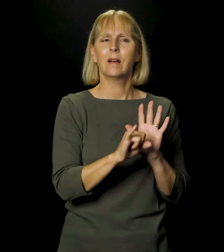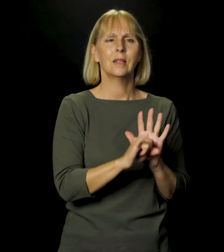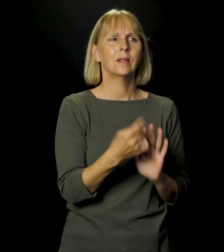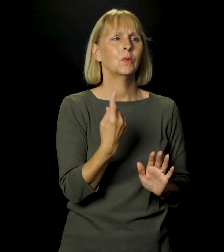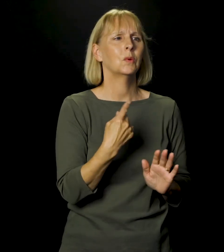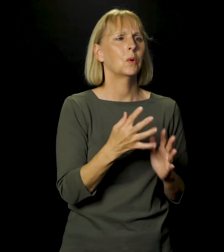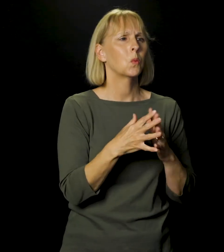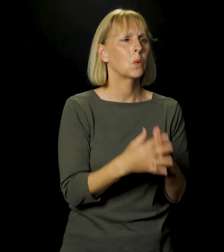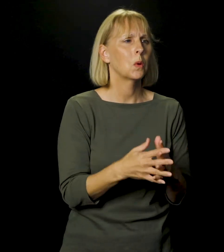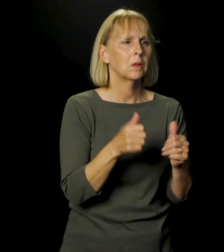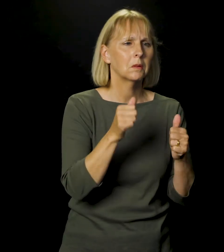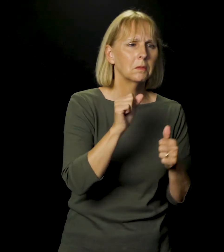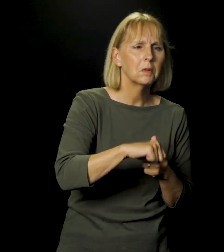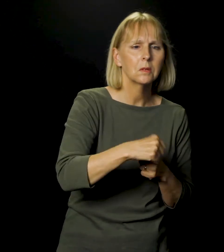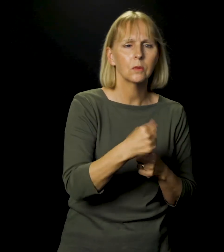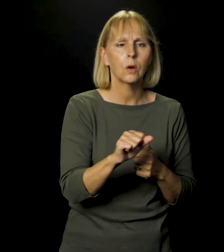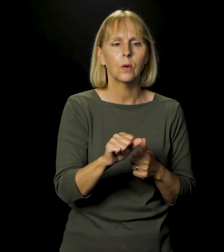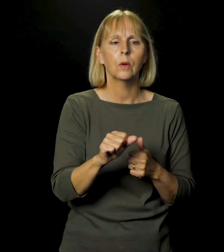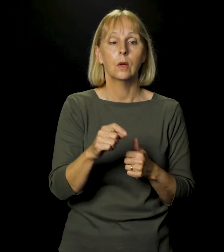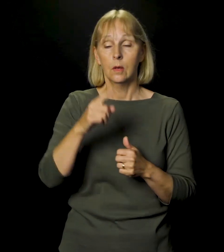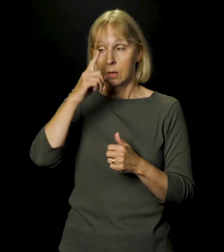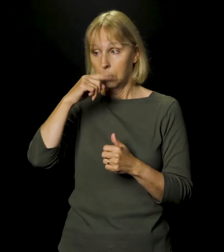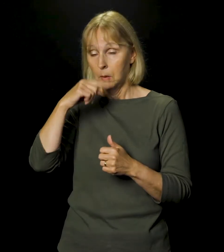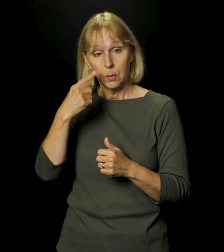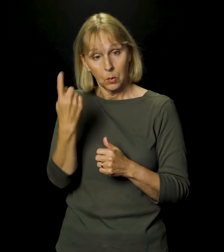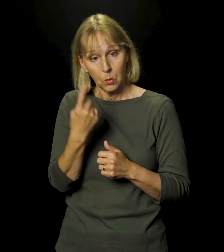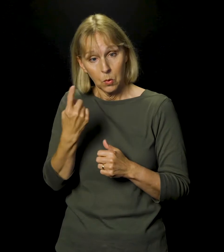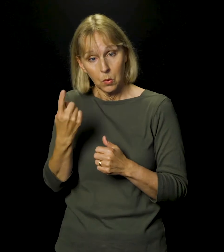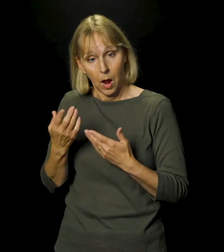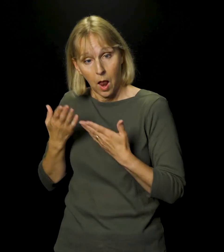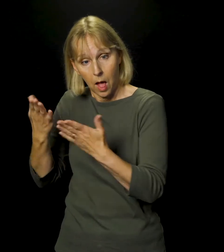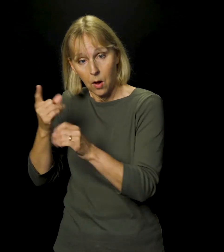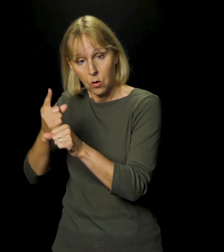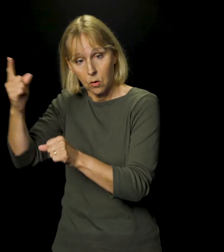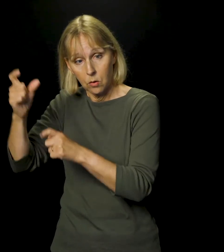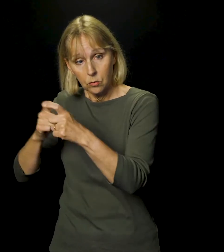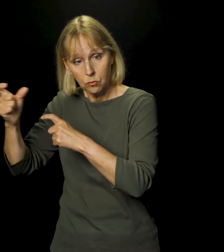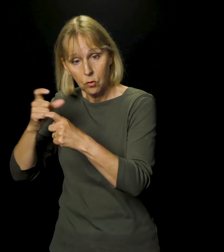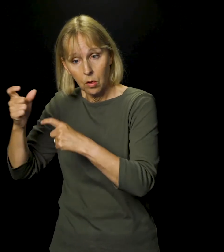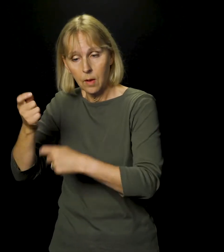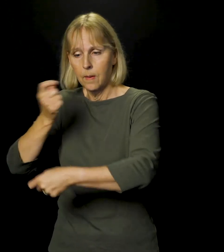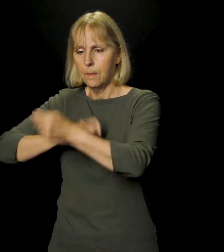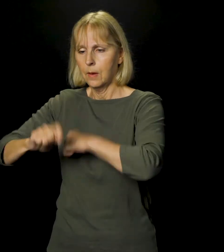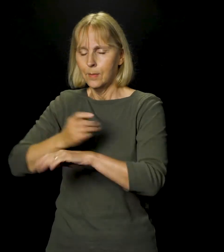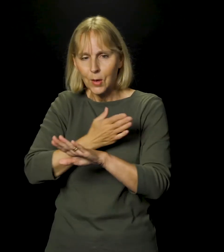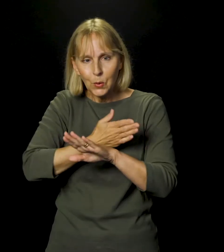Anyone who puts their lives in the hands of God, the Bible says, is a new creation, a completely new identity.